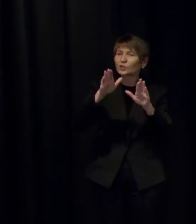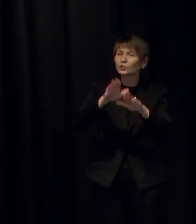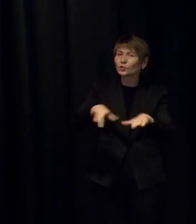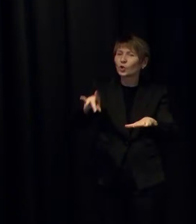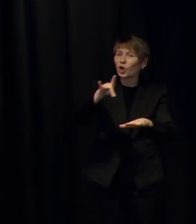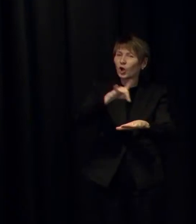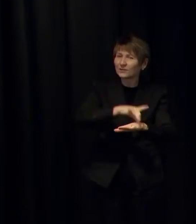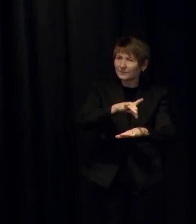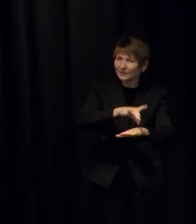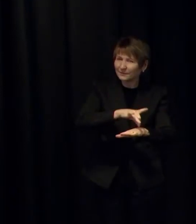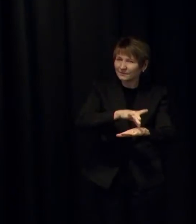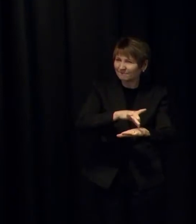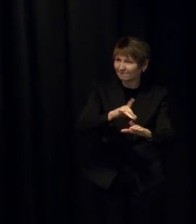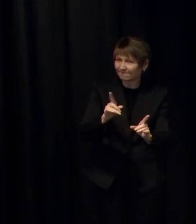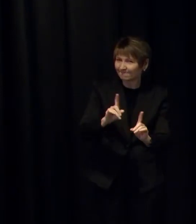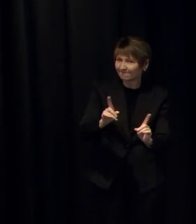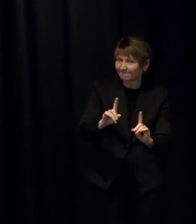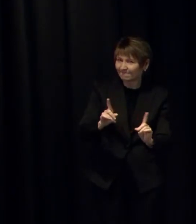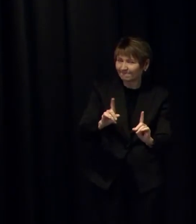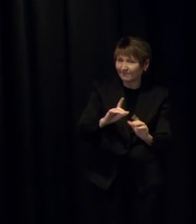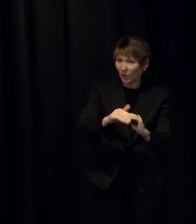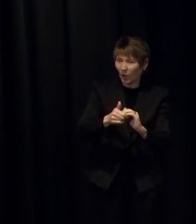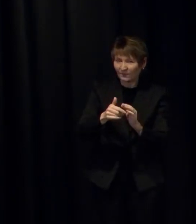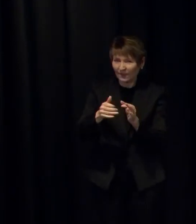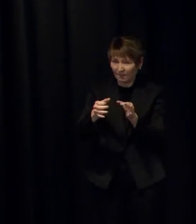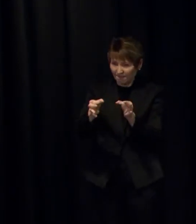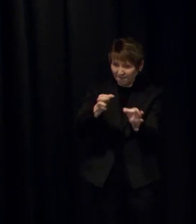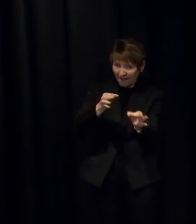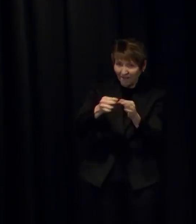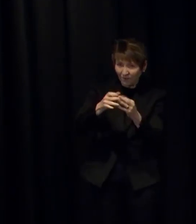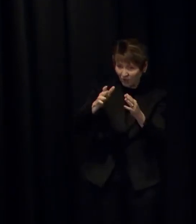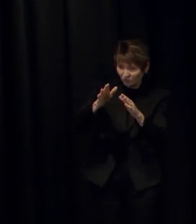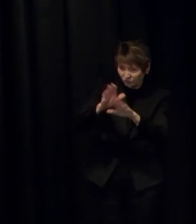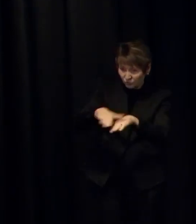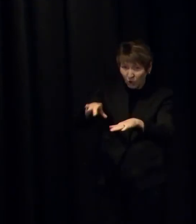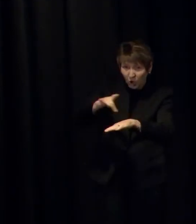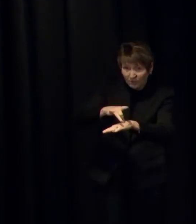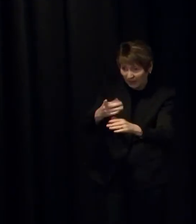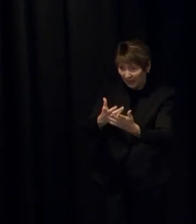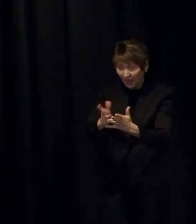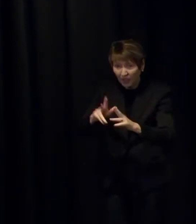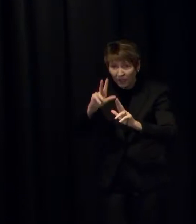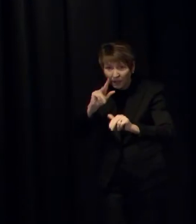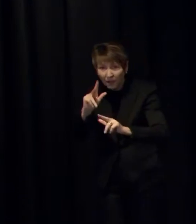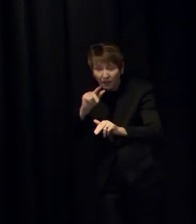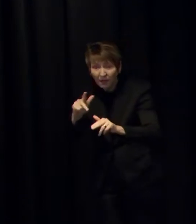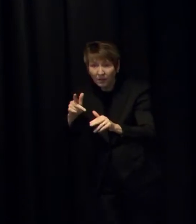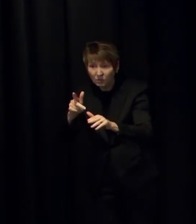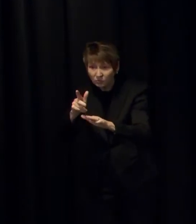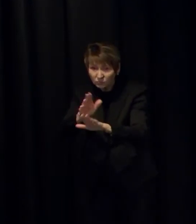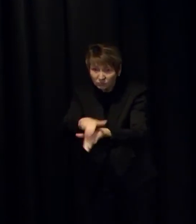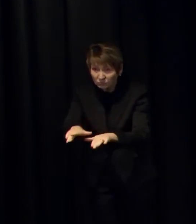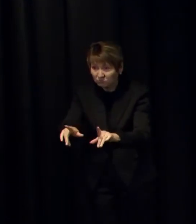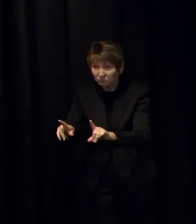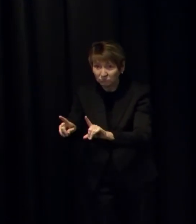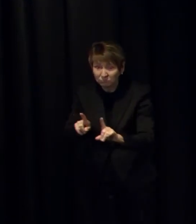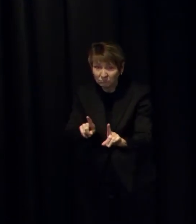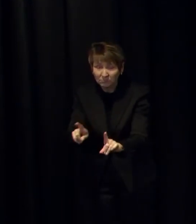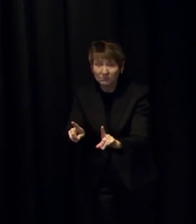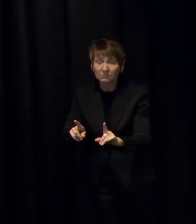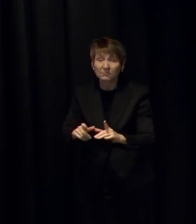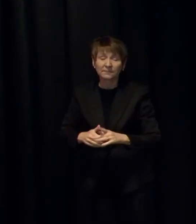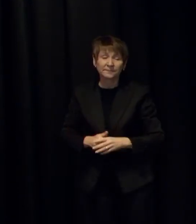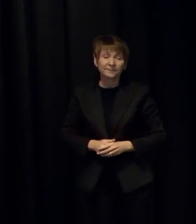wouldn't comment on that specific plan because I don't know what the status of that plan is, but we've been very clear and the easiest thing is for people